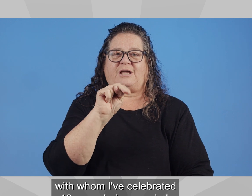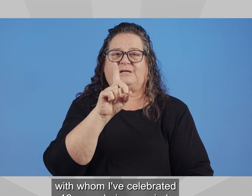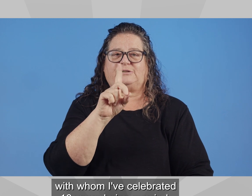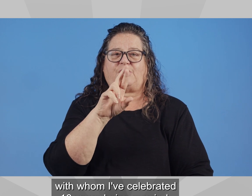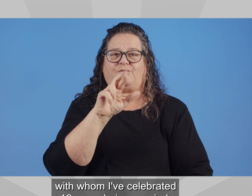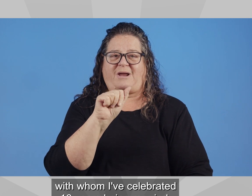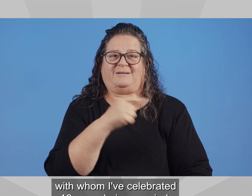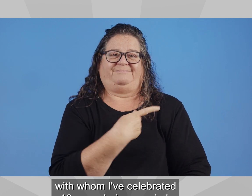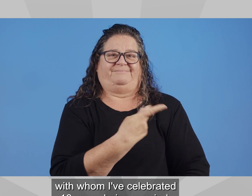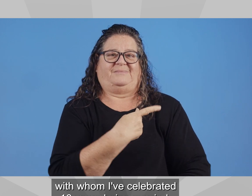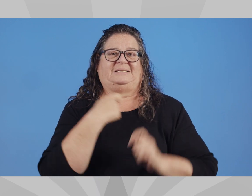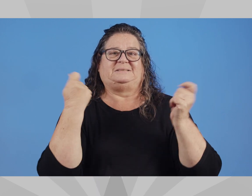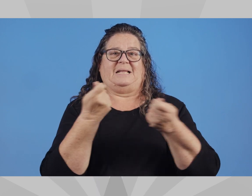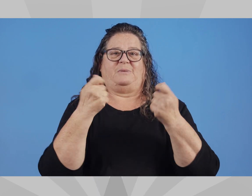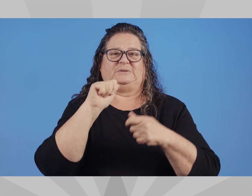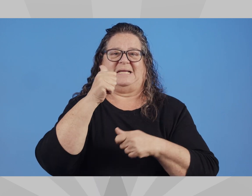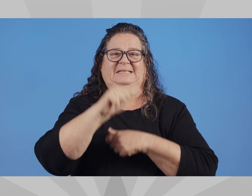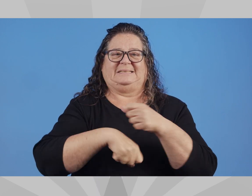celebrated 10 years being married.